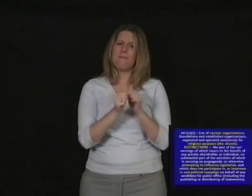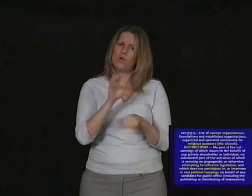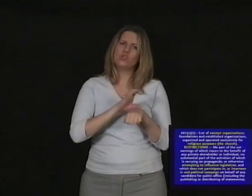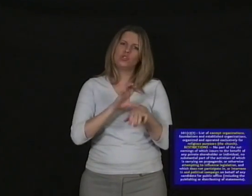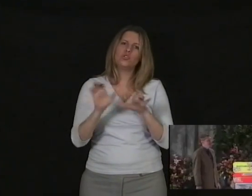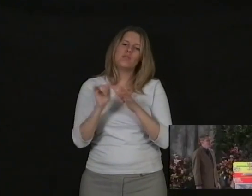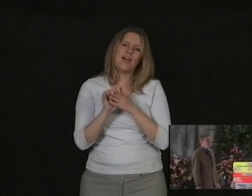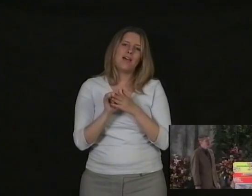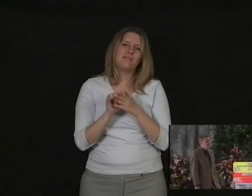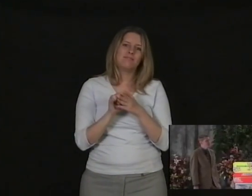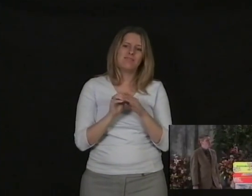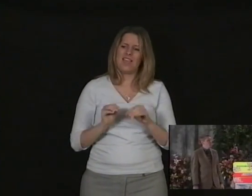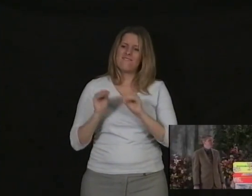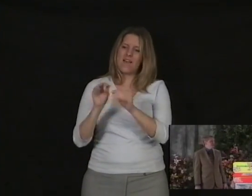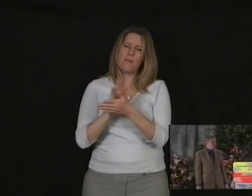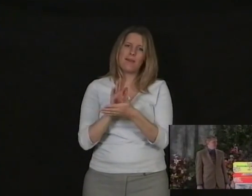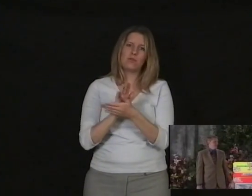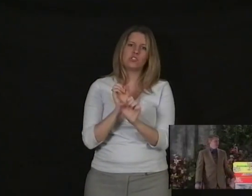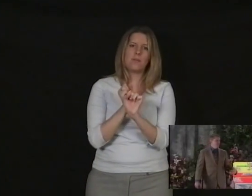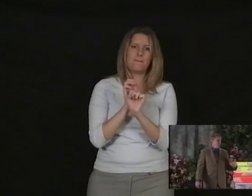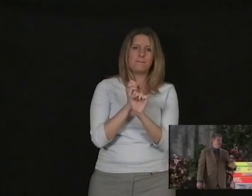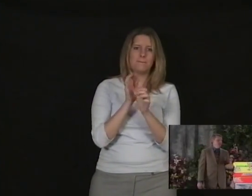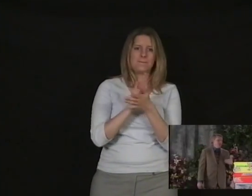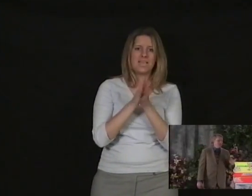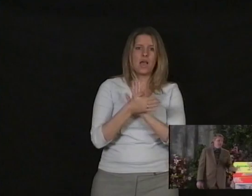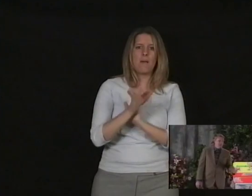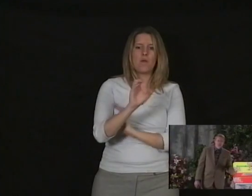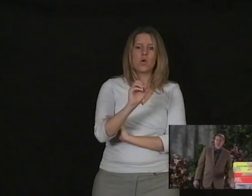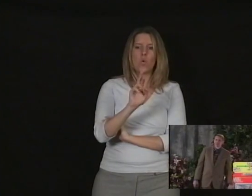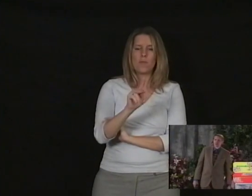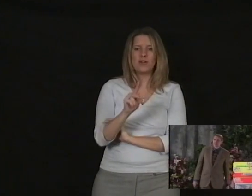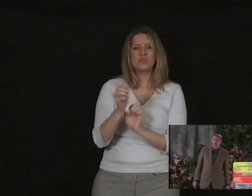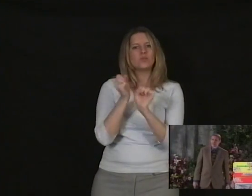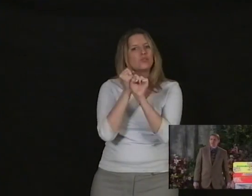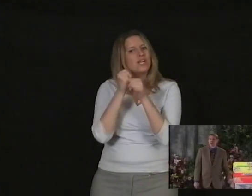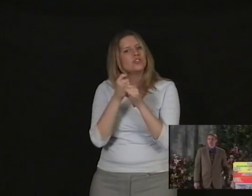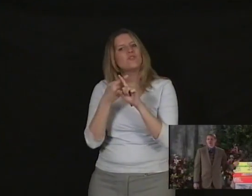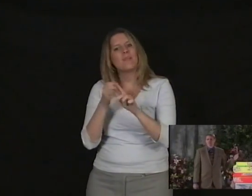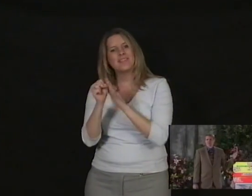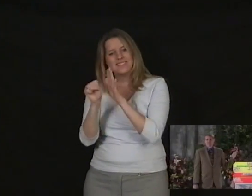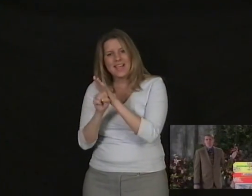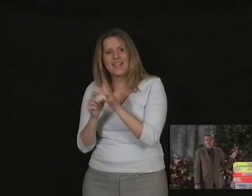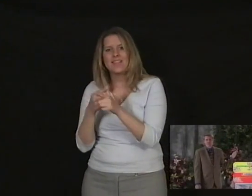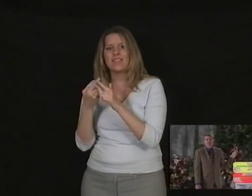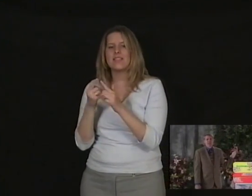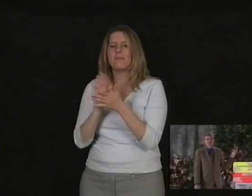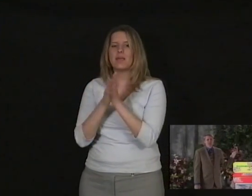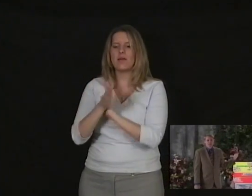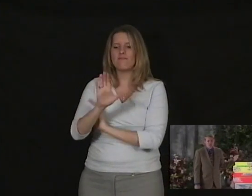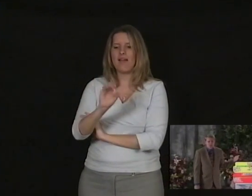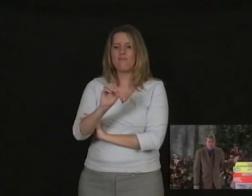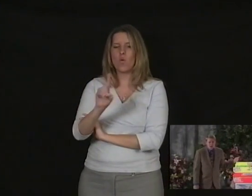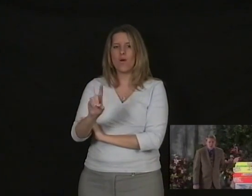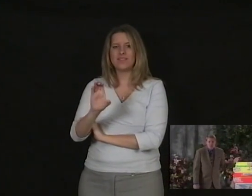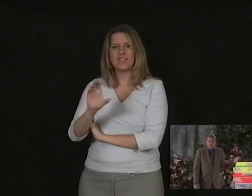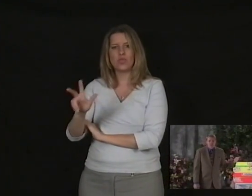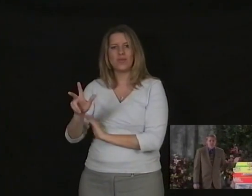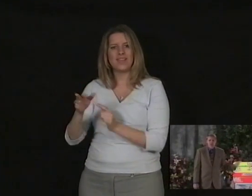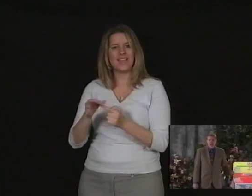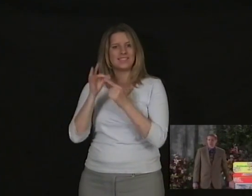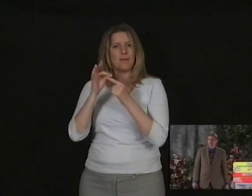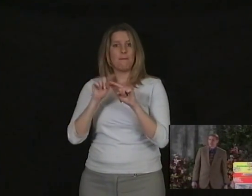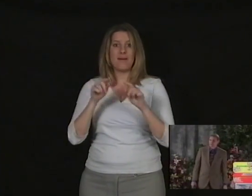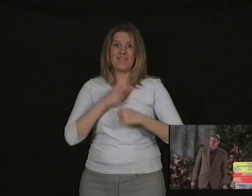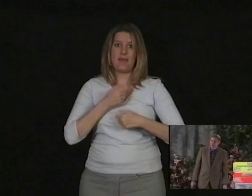that. They file papers to become a corporation, which is a creature of the state, and then they become 501c3 exempt. But